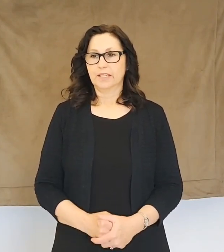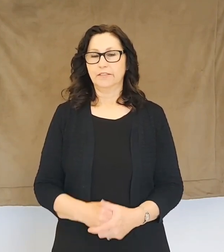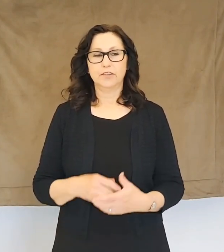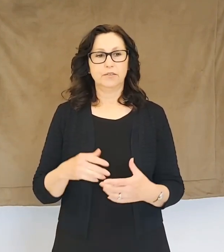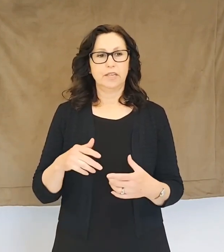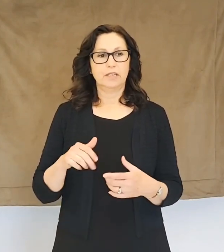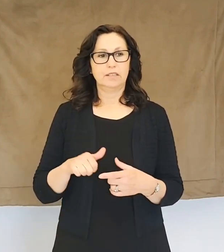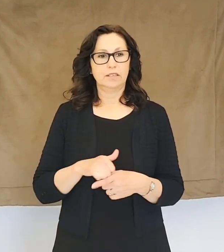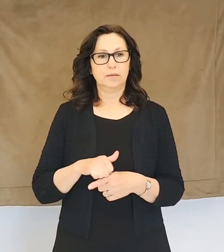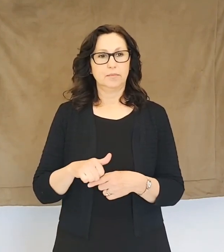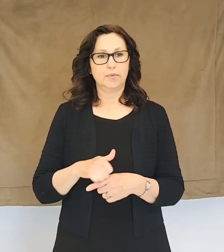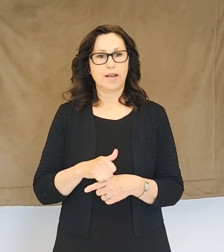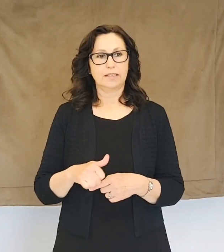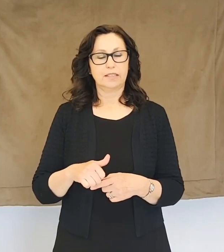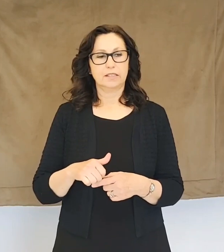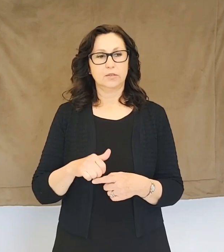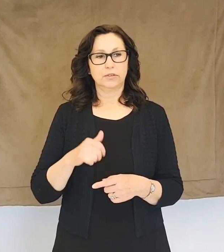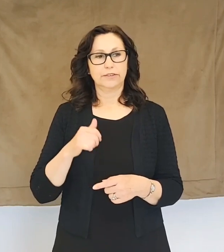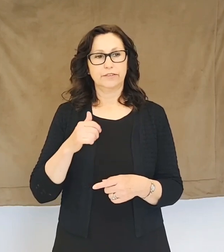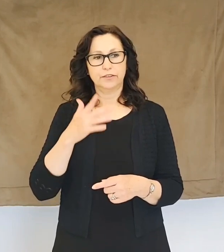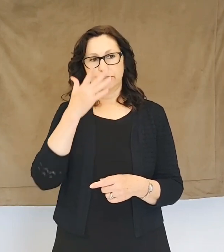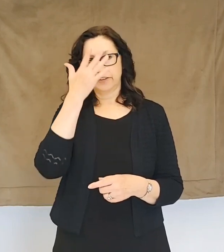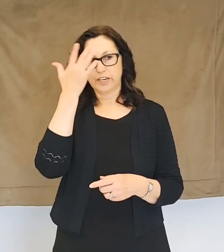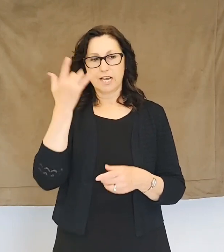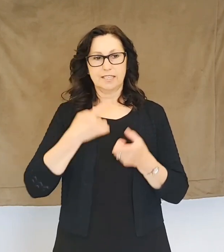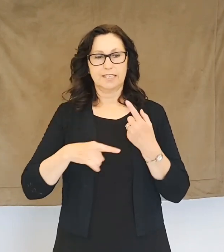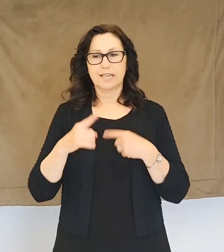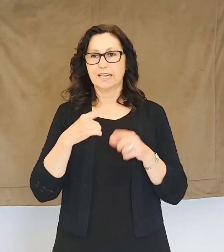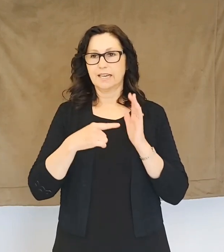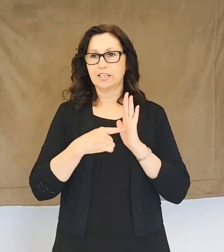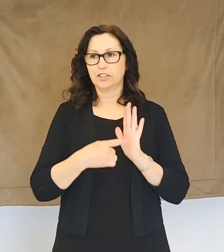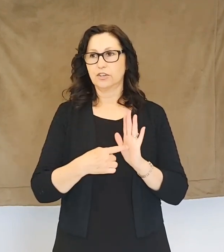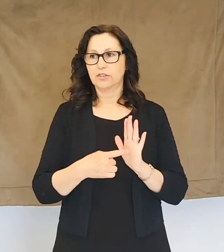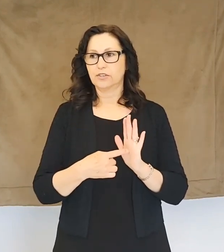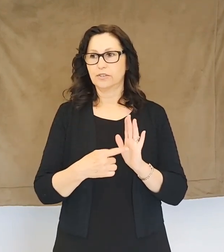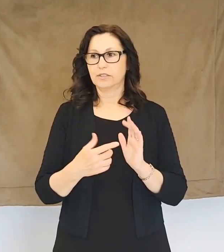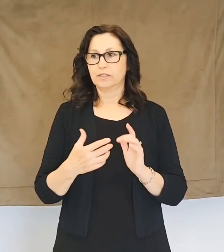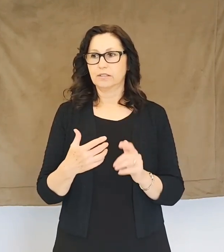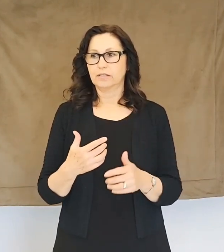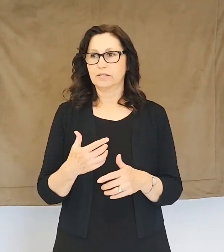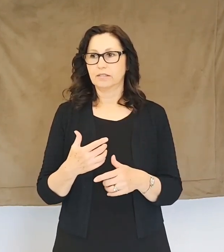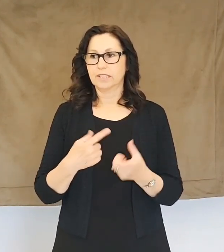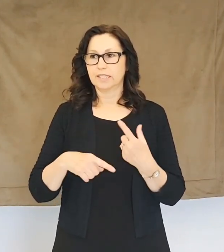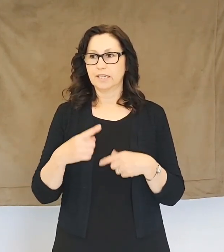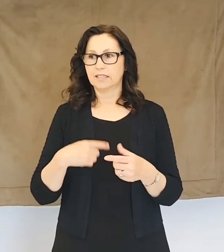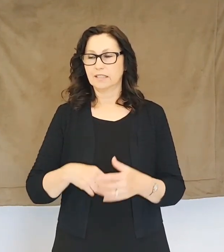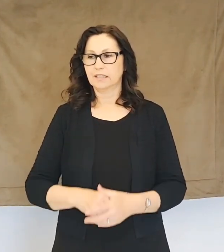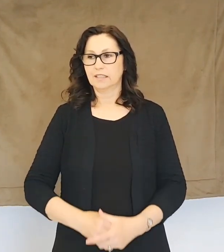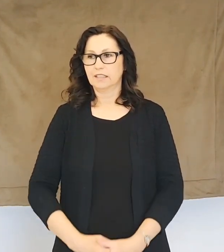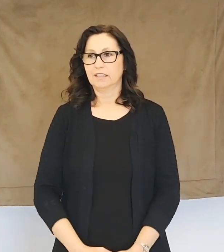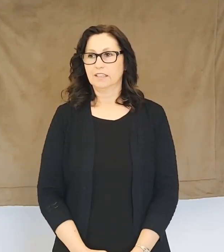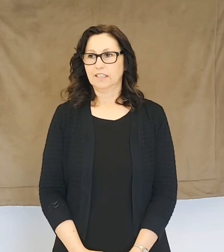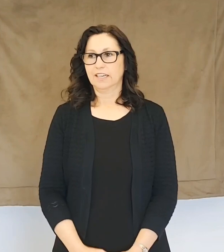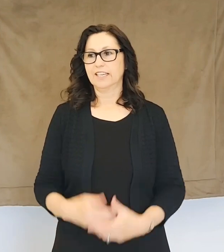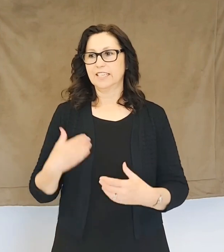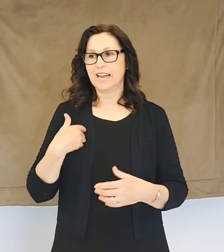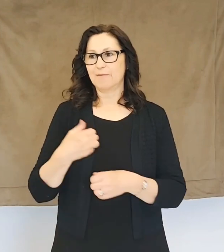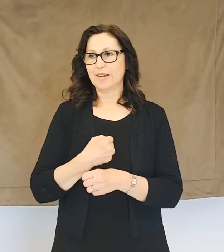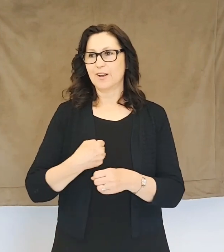If you need to practice or if you forgot a sign, I can show you the sign. And I did have my